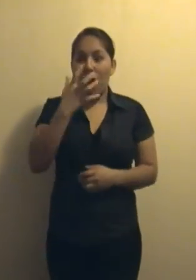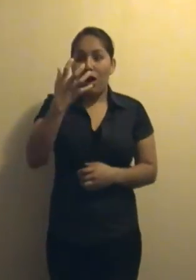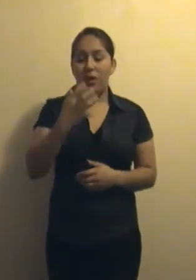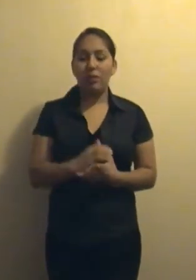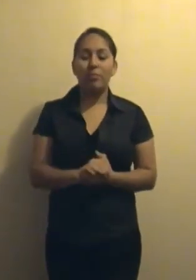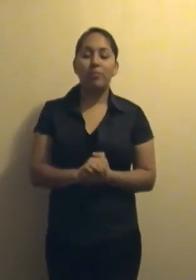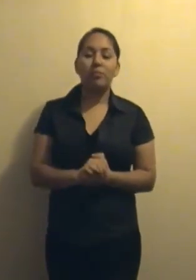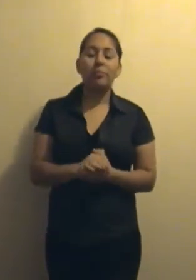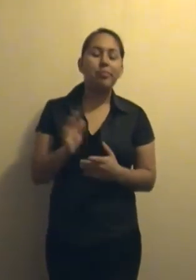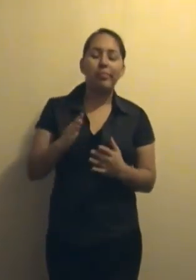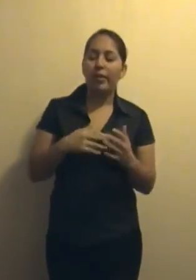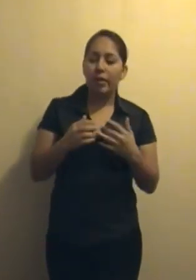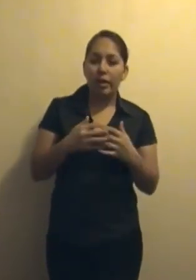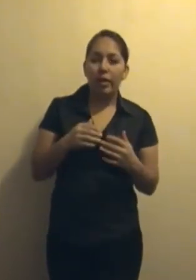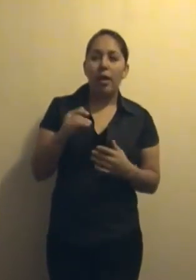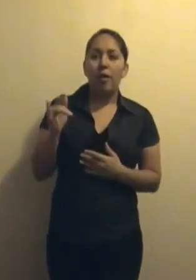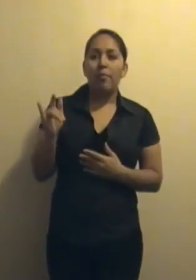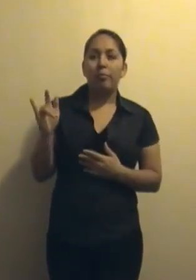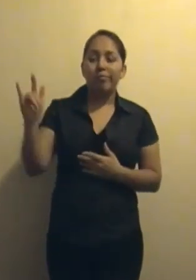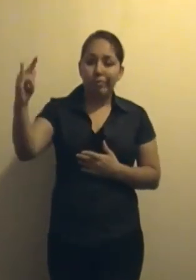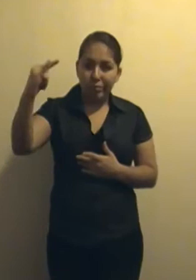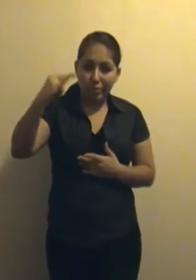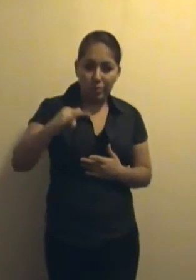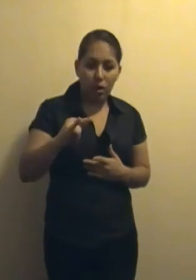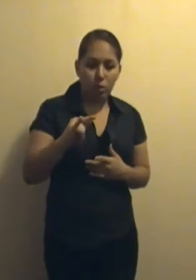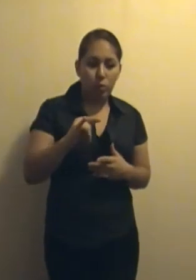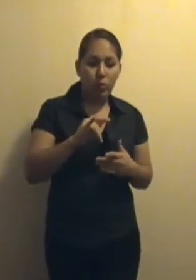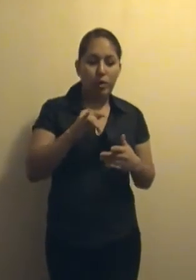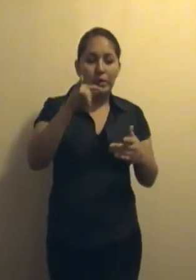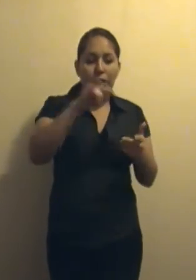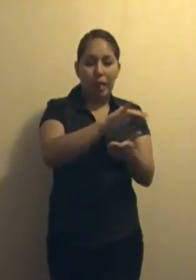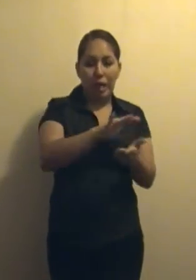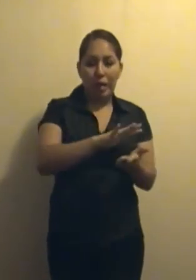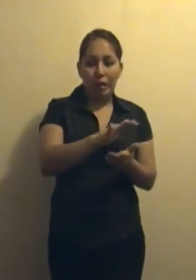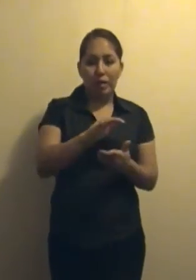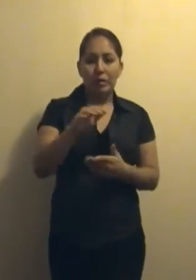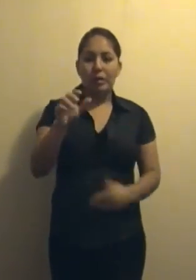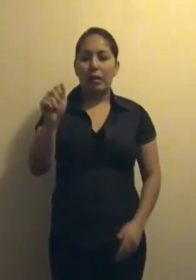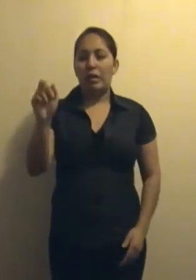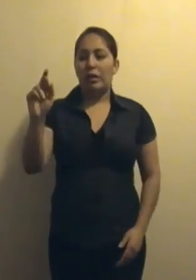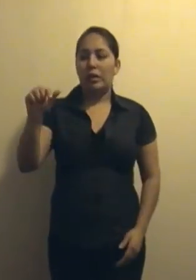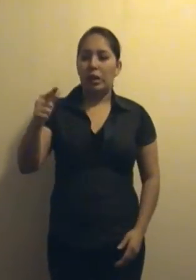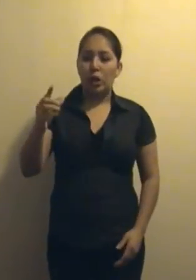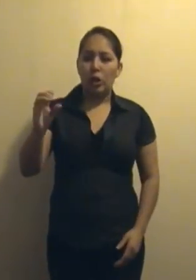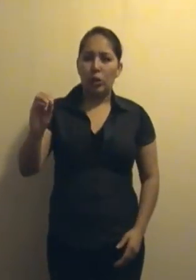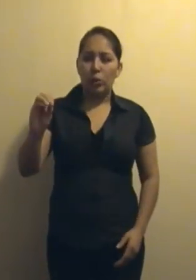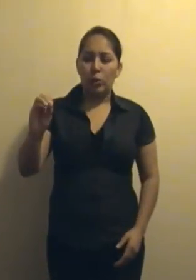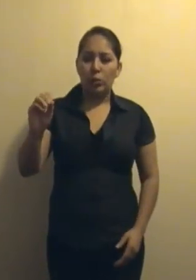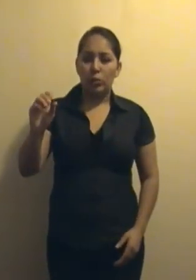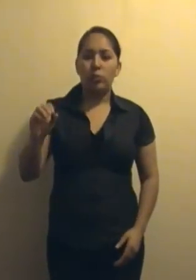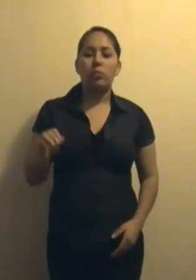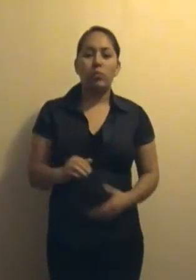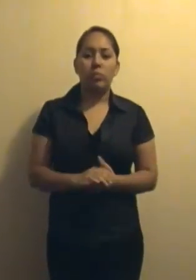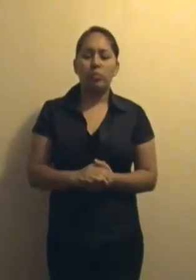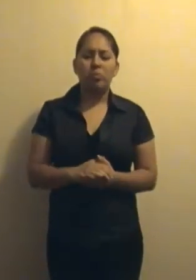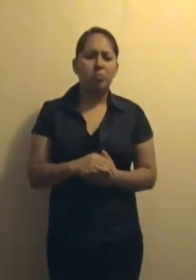around, and we ended up landing in a cargo airport in Anchorage, which indicated that it was pretty serious, although none of us really knew it at the